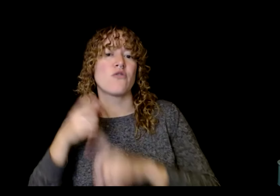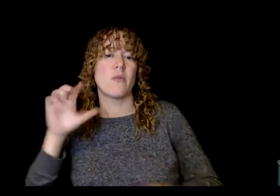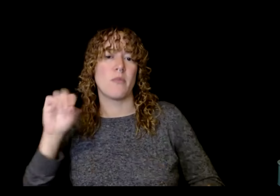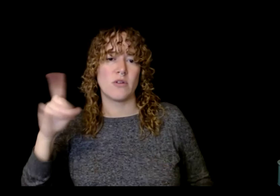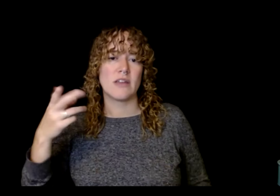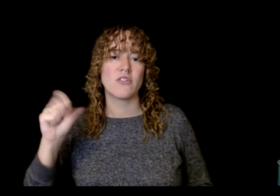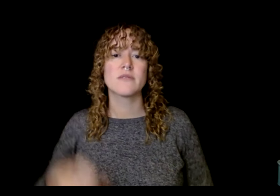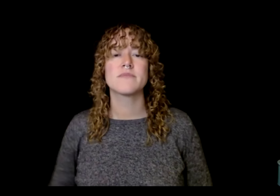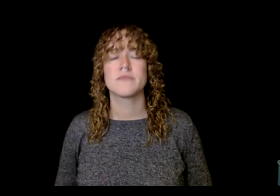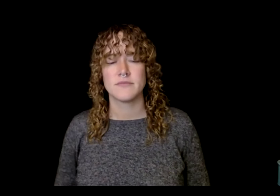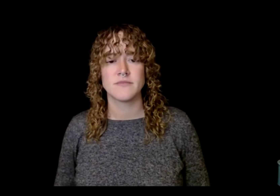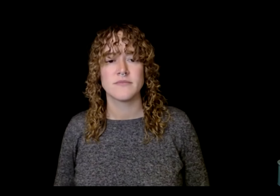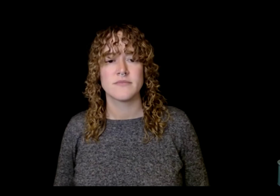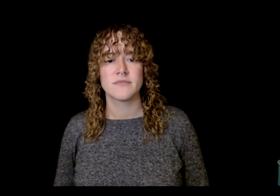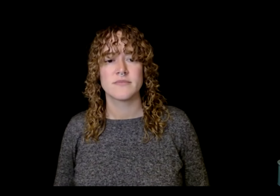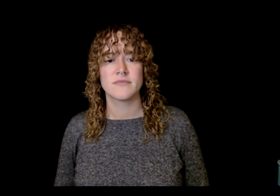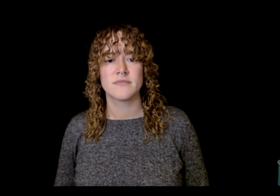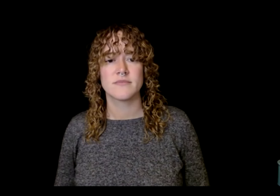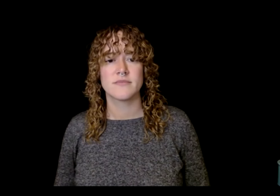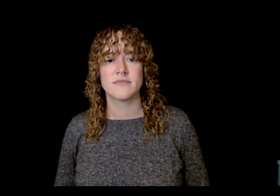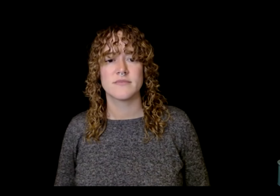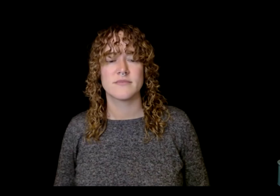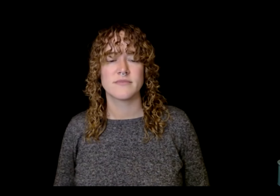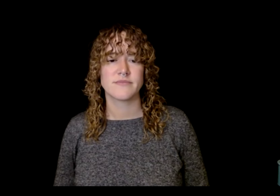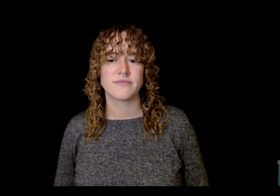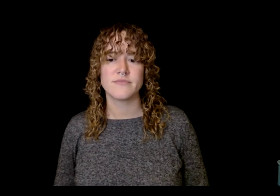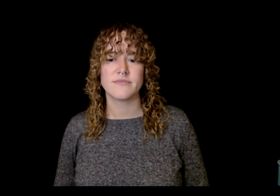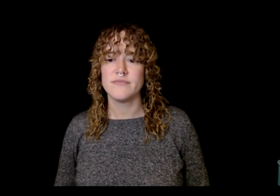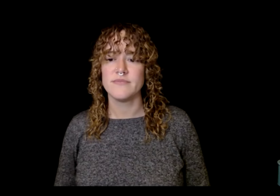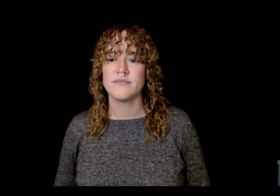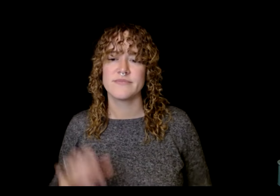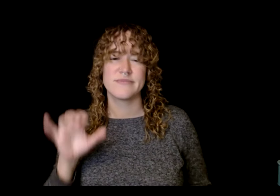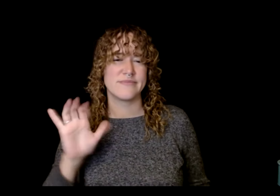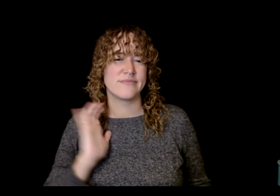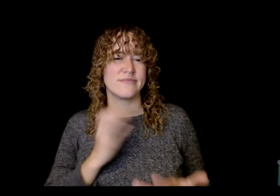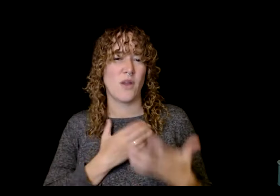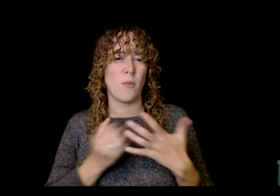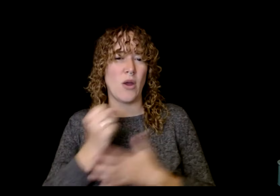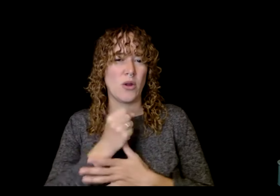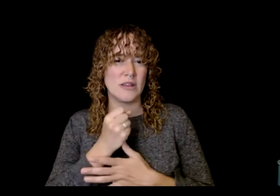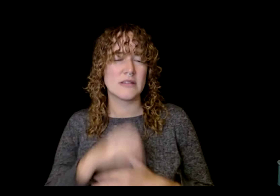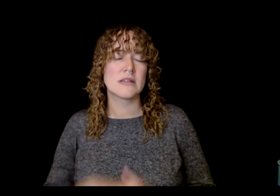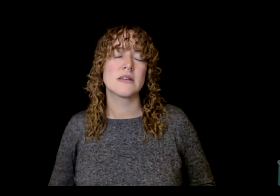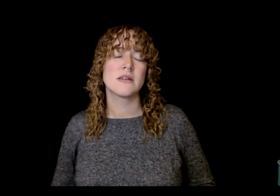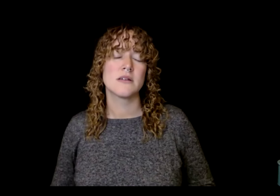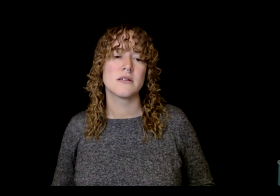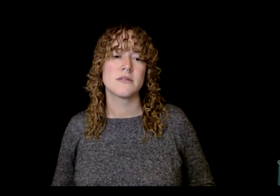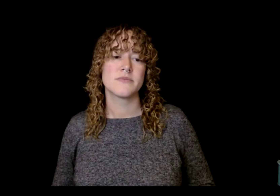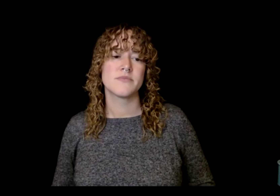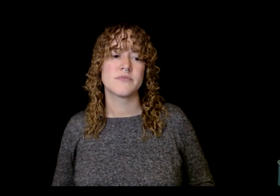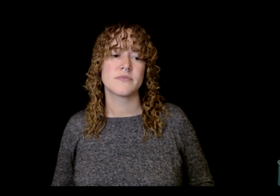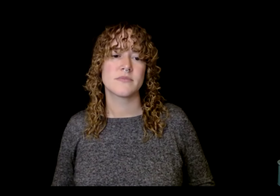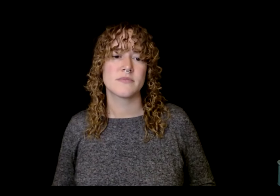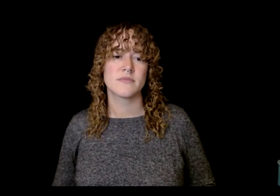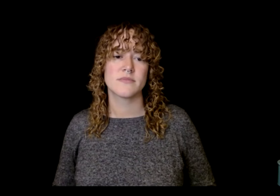Human Services. So those are really the priorities and what is happening. I want to be clear that at this